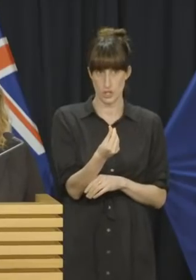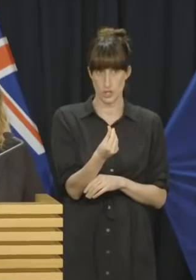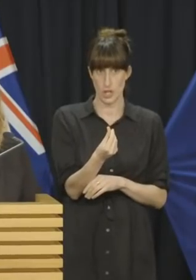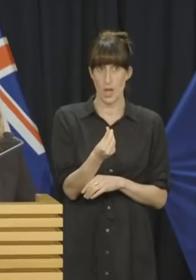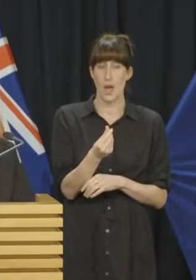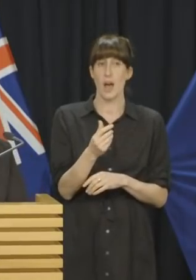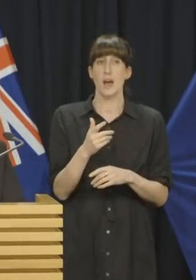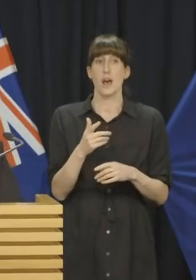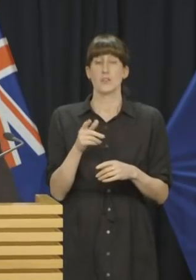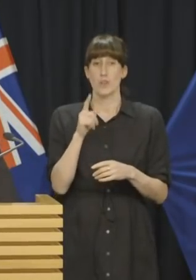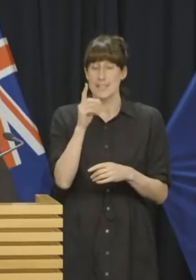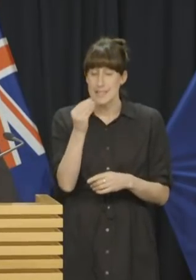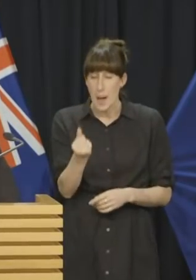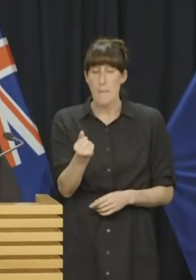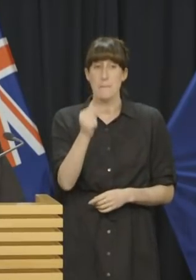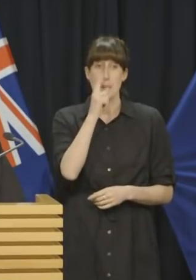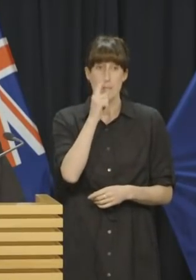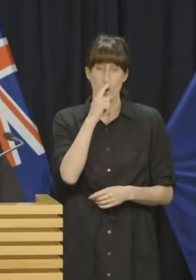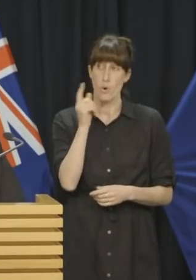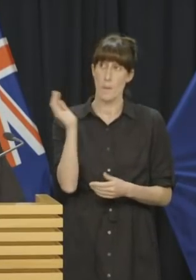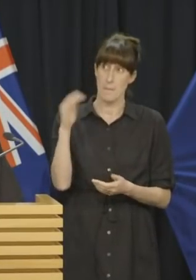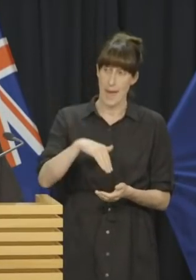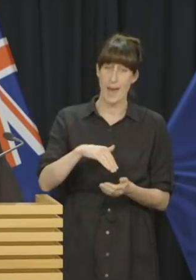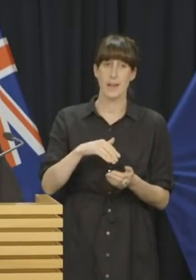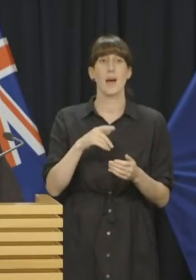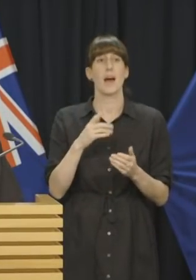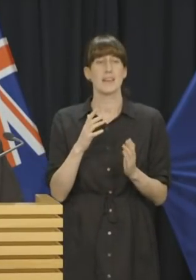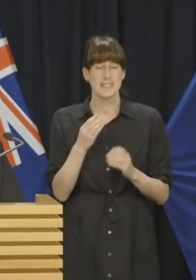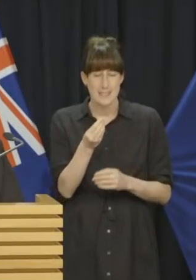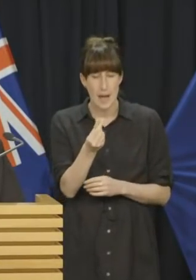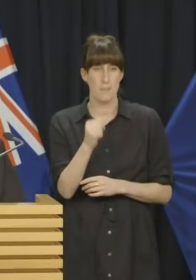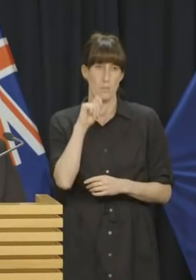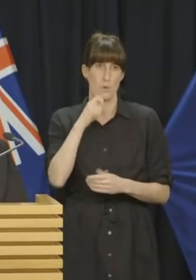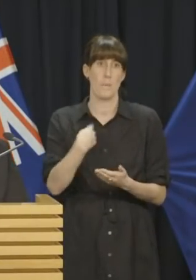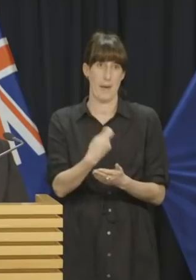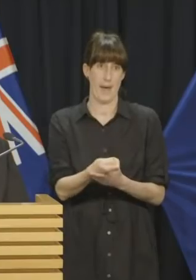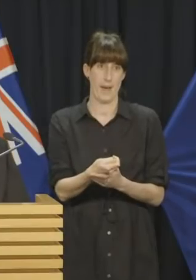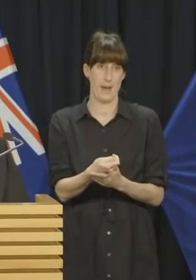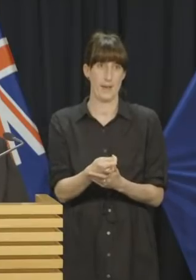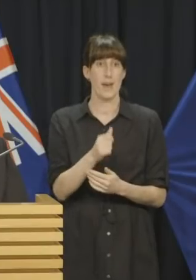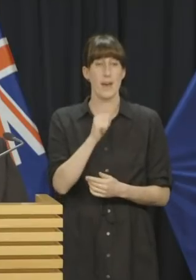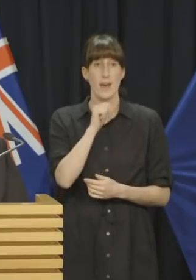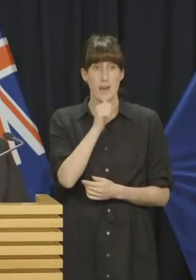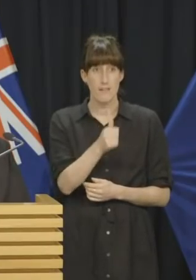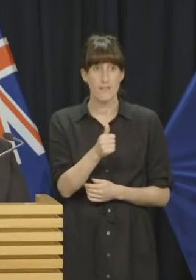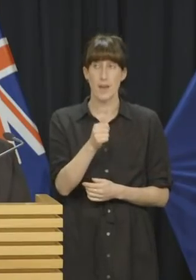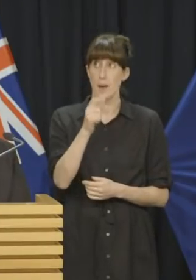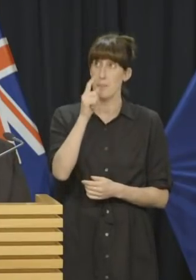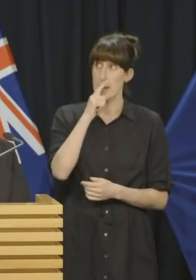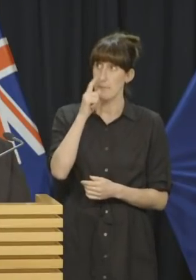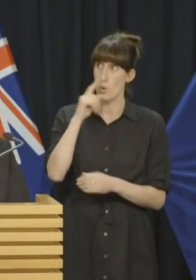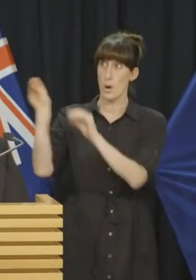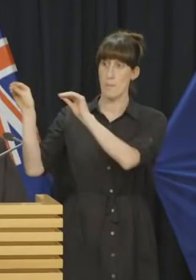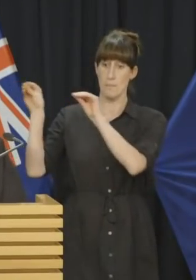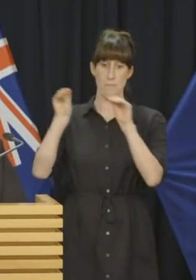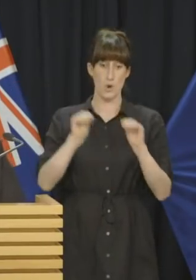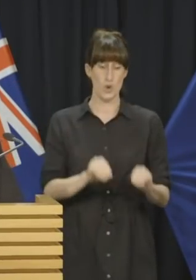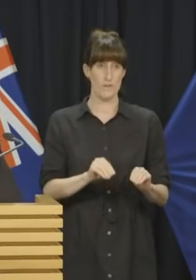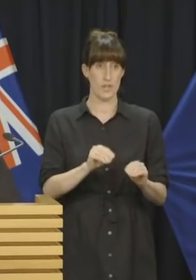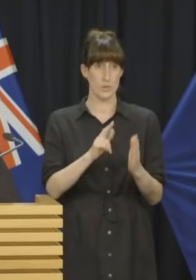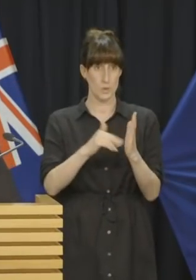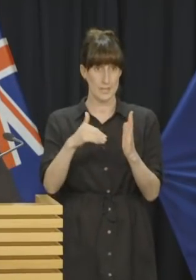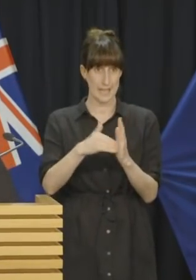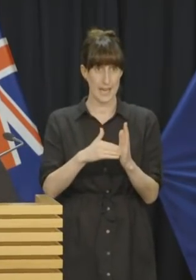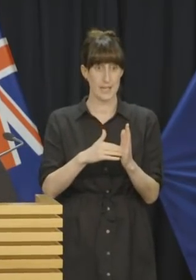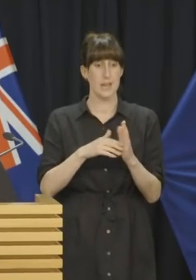people. New Zealanders and permanent residents who are coming home to resettle here, to make their permanent homes here, to live